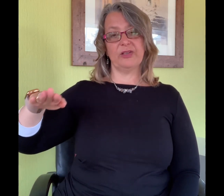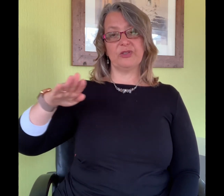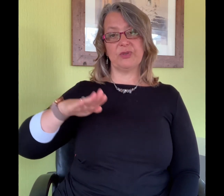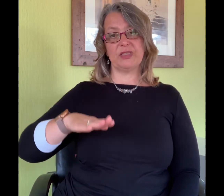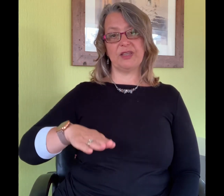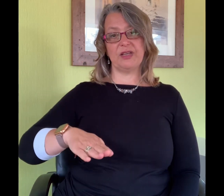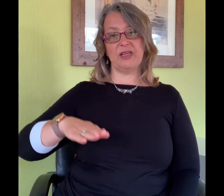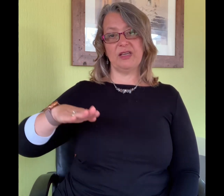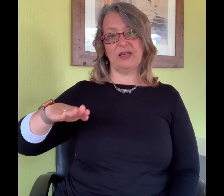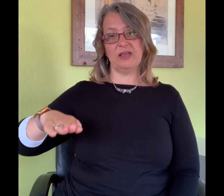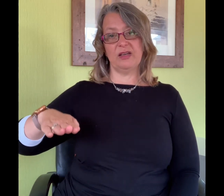it's 3